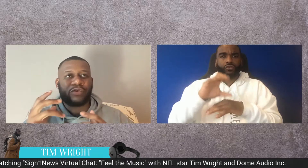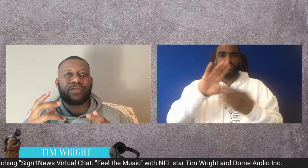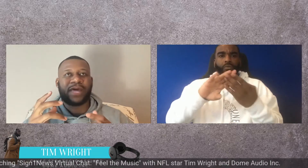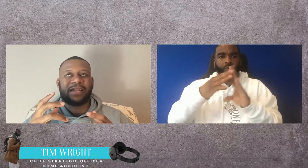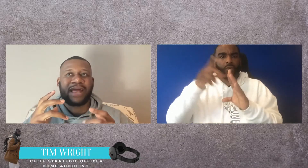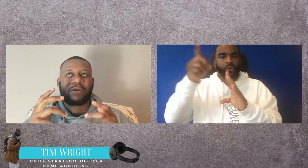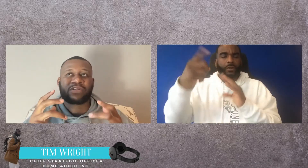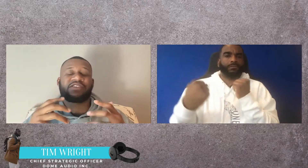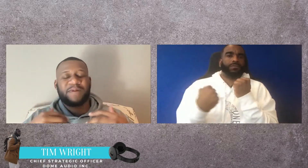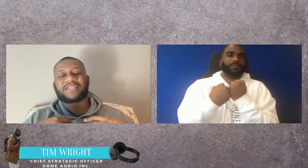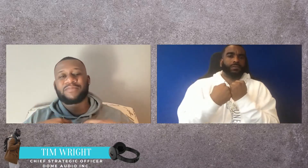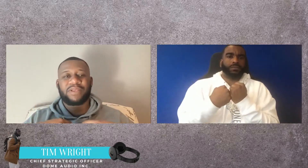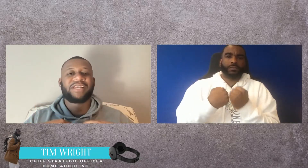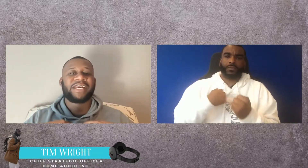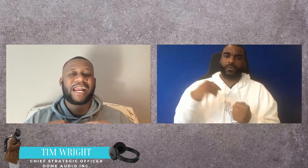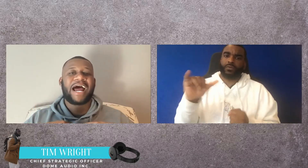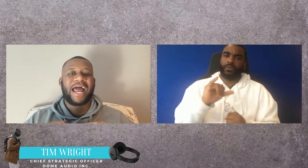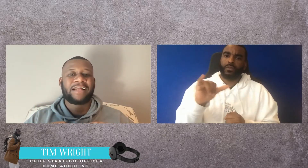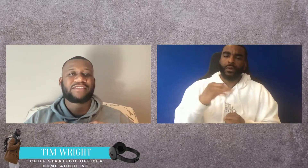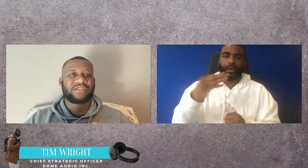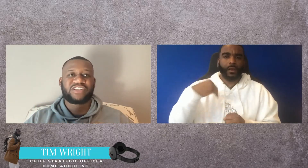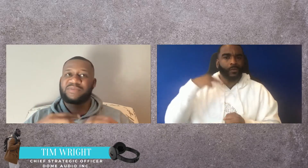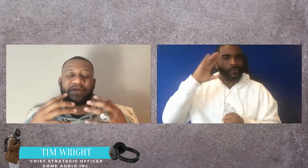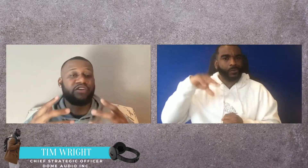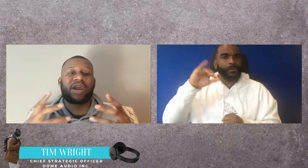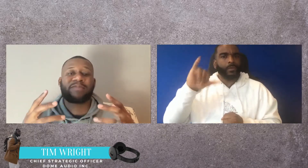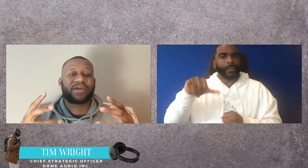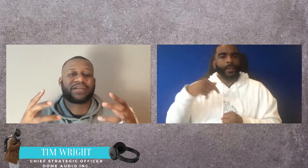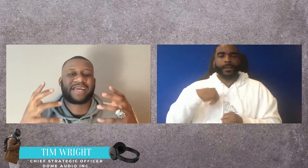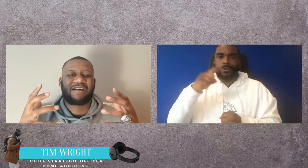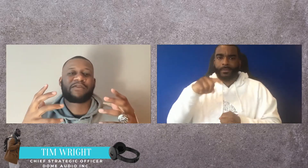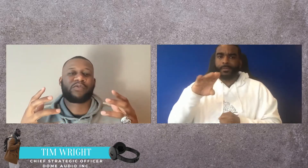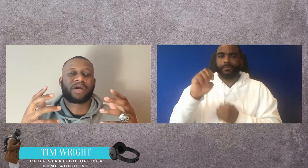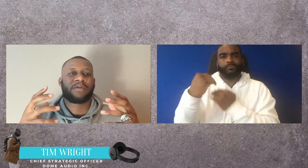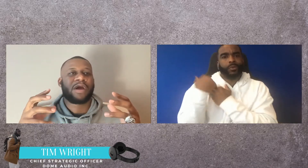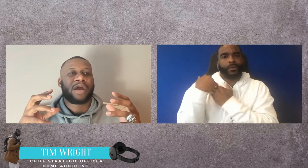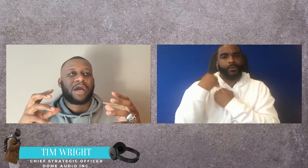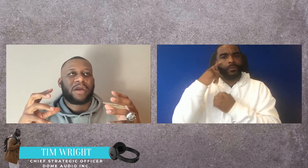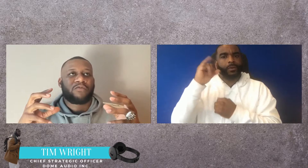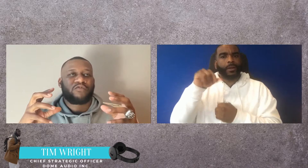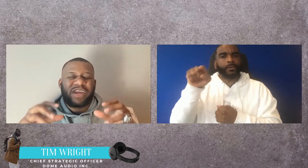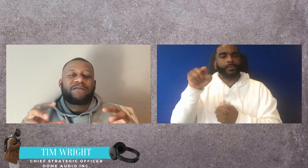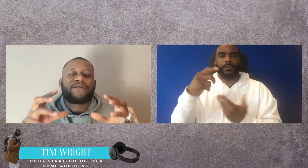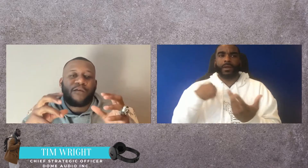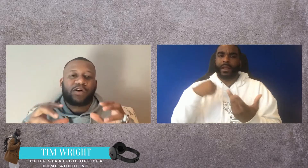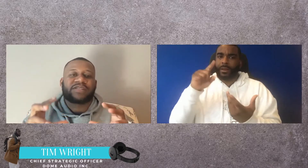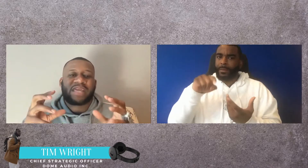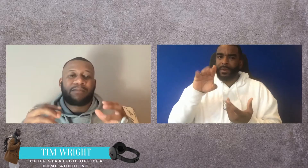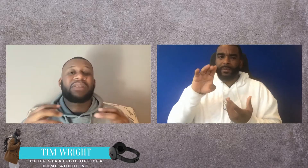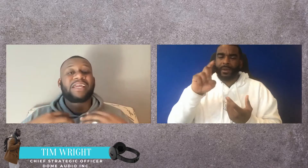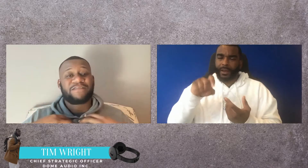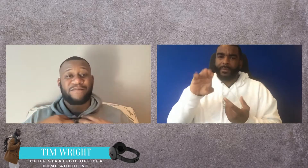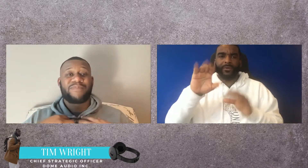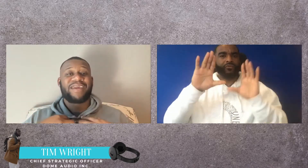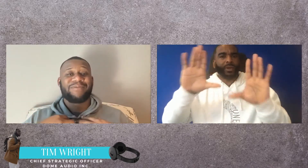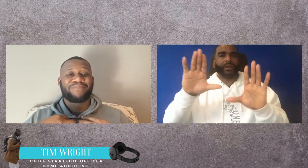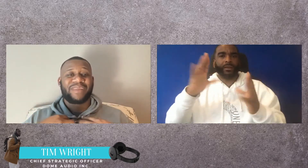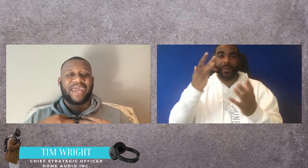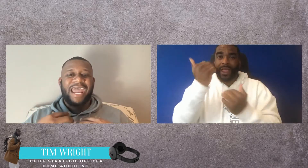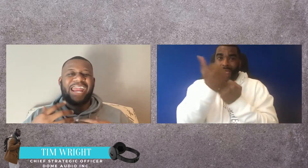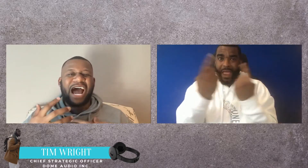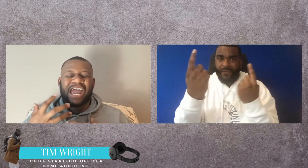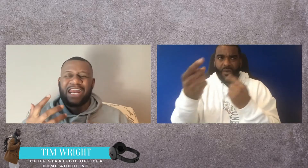I knew that was a responsibility that I had to just be great because everyone reinforced their belief in